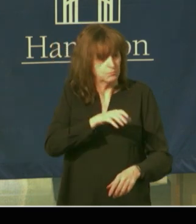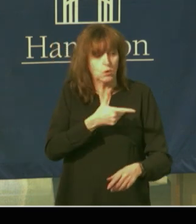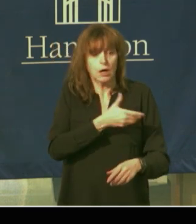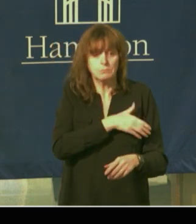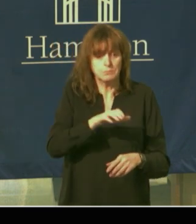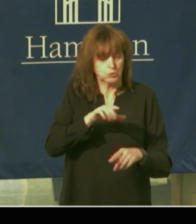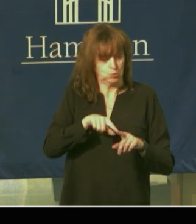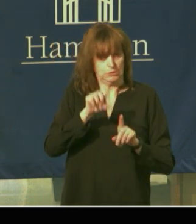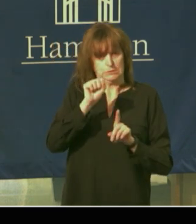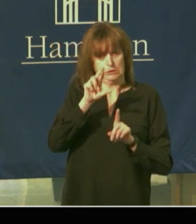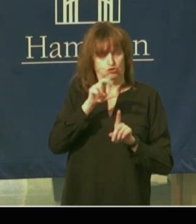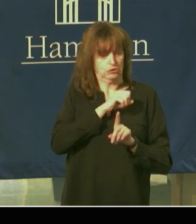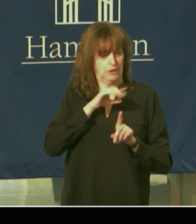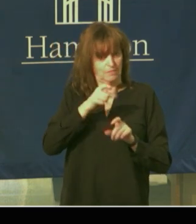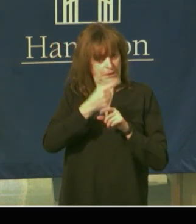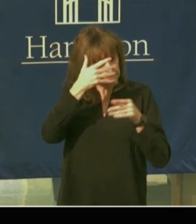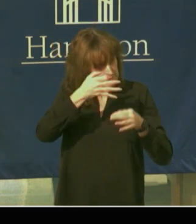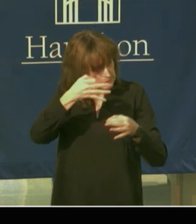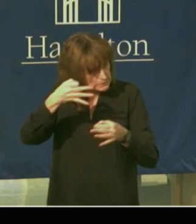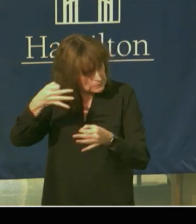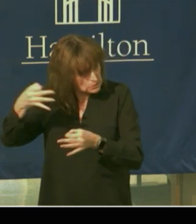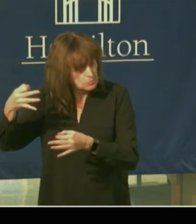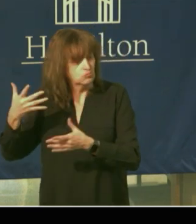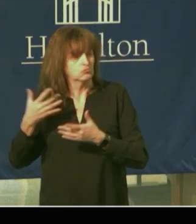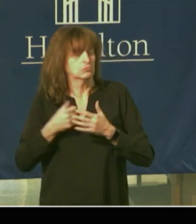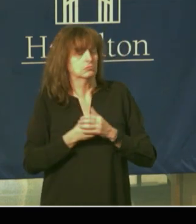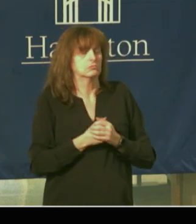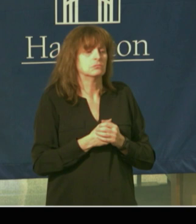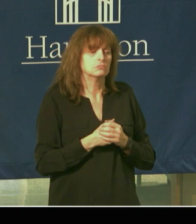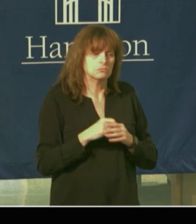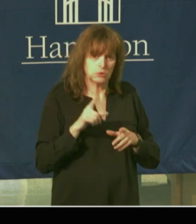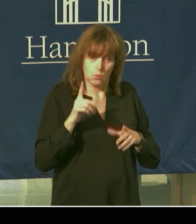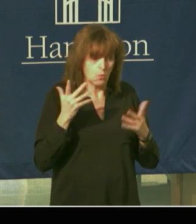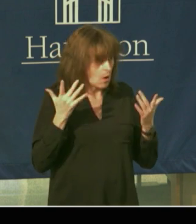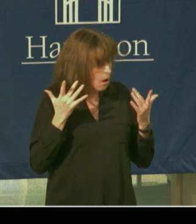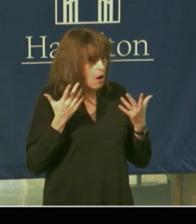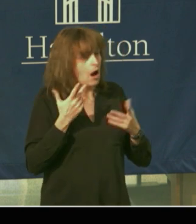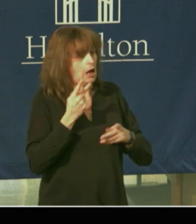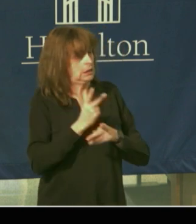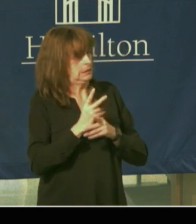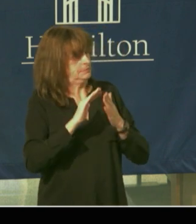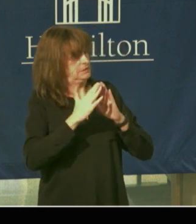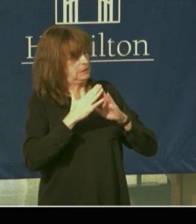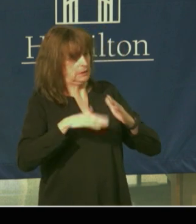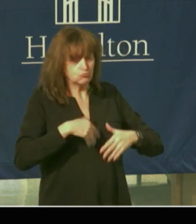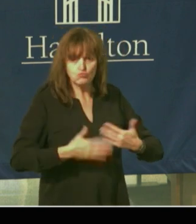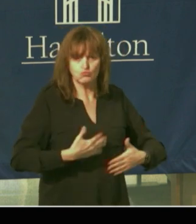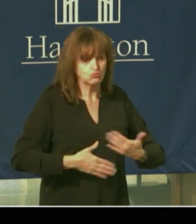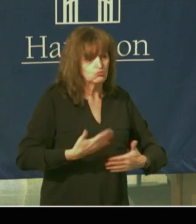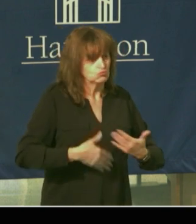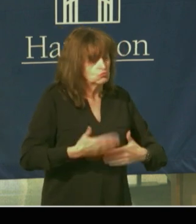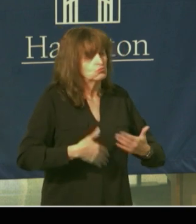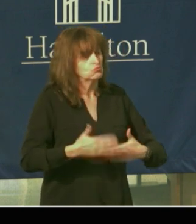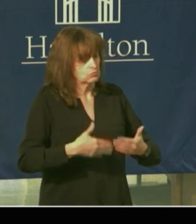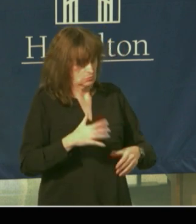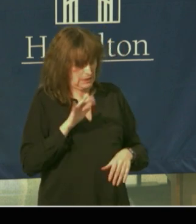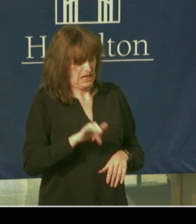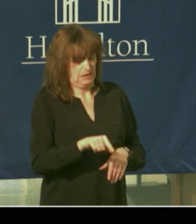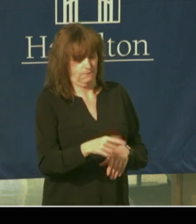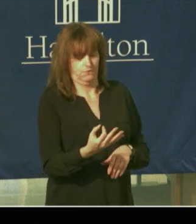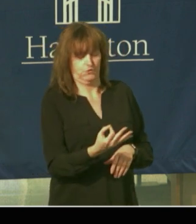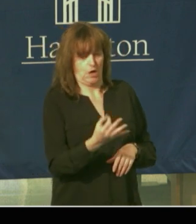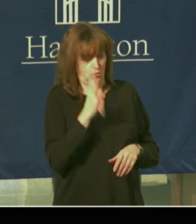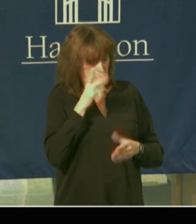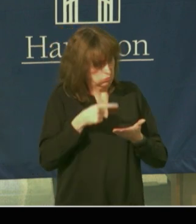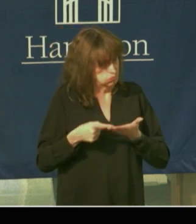circumstances, make the decisions that actually keep the city functional. And so we'll do that then as well. And I understand for future